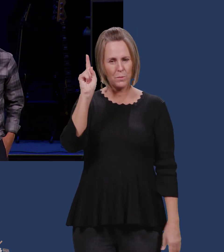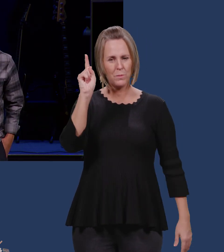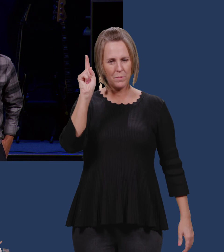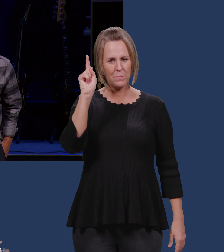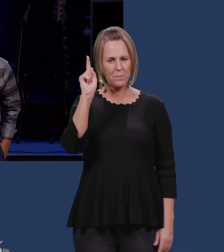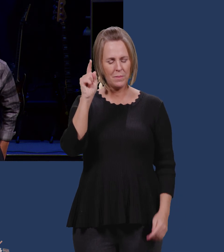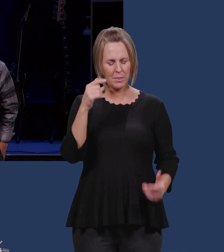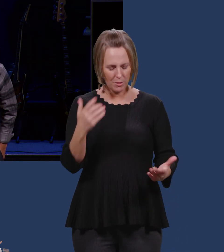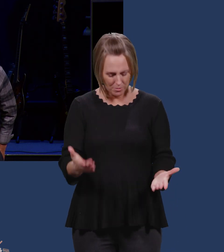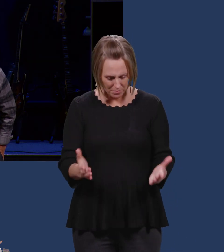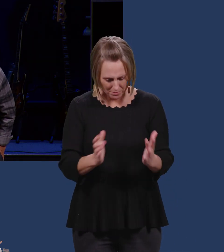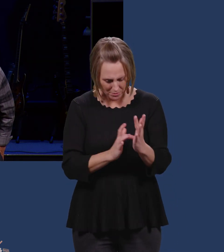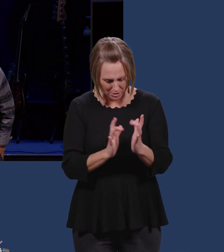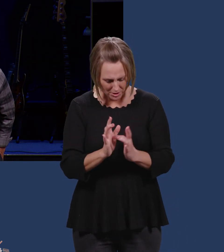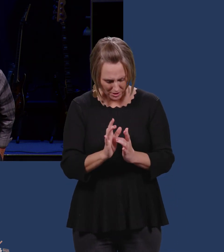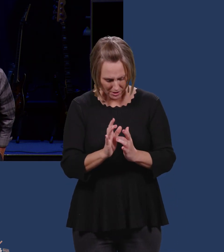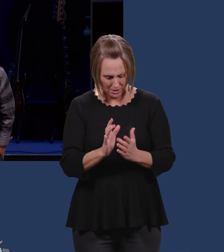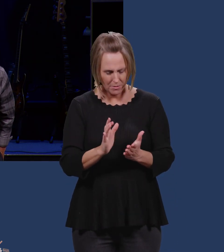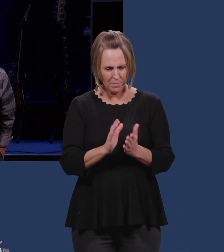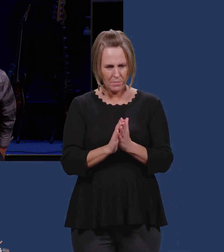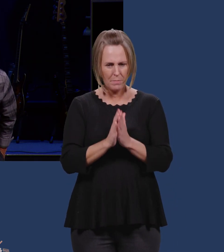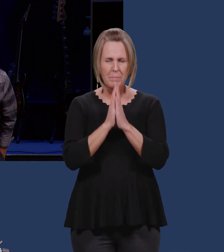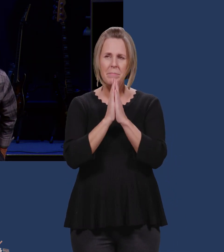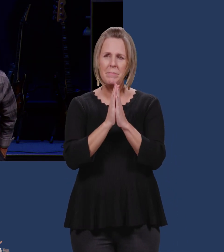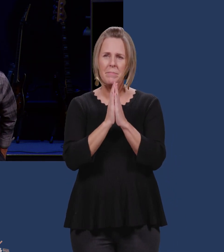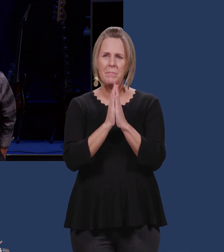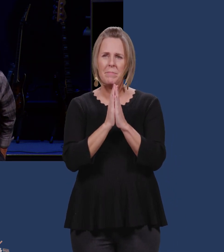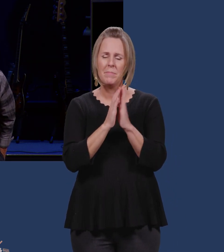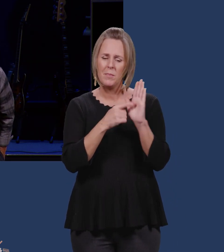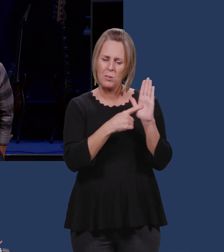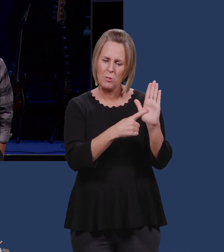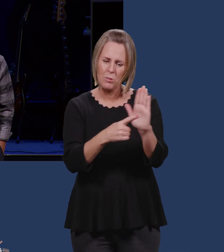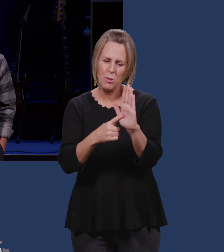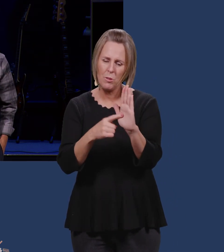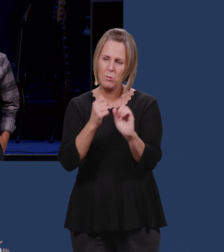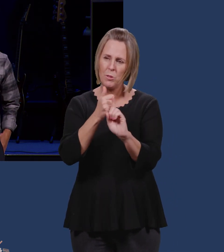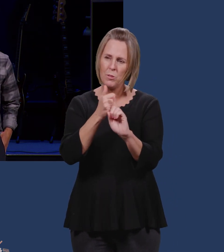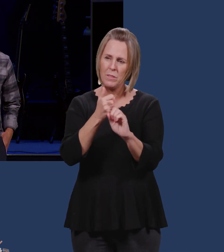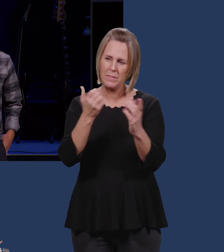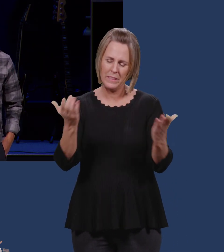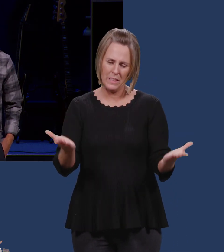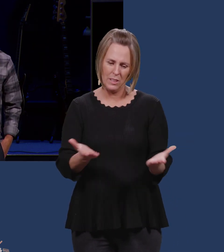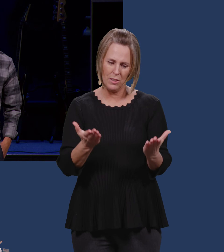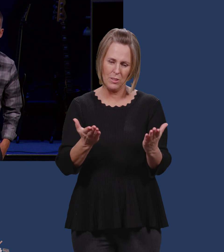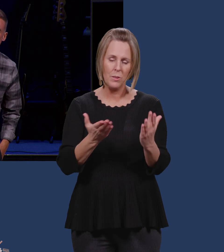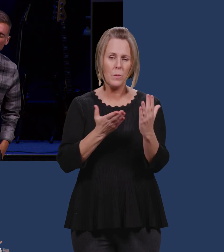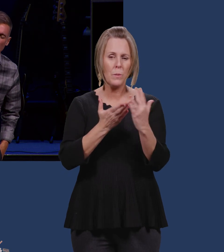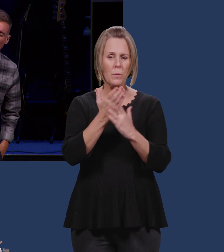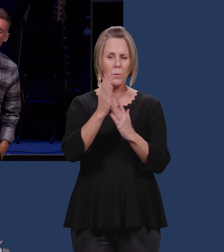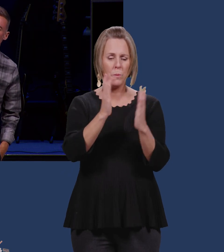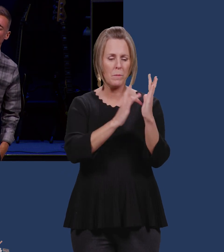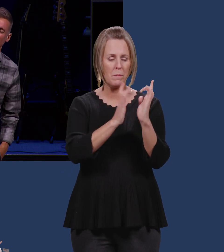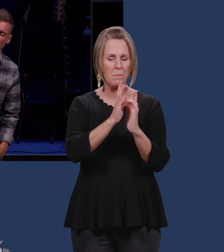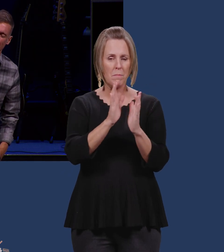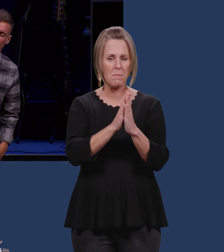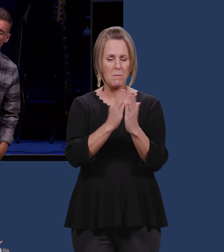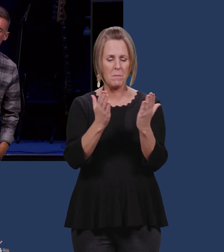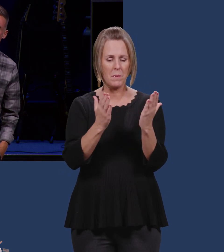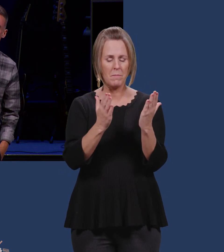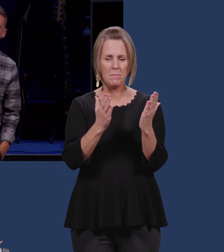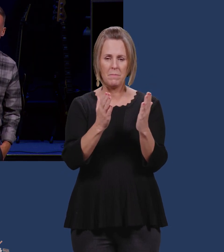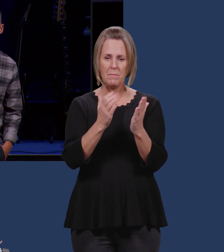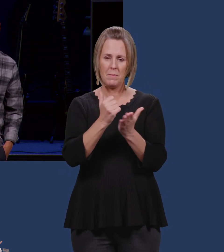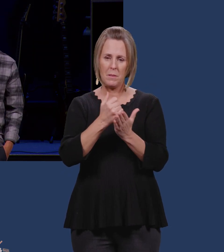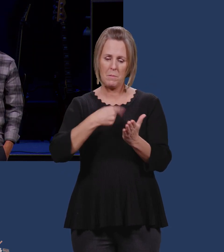And so, Jesus, we pray that you would reveal yourself to us in the Scriptures. May we know you and love